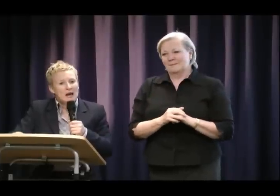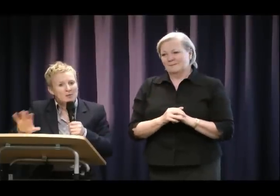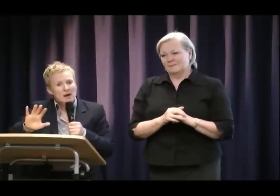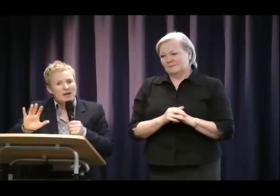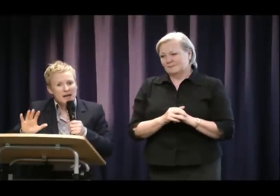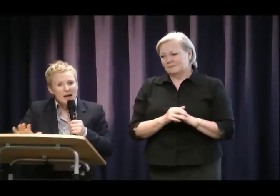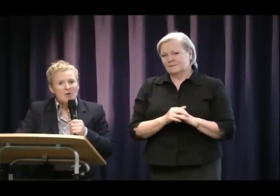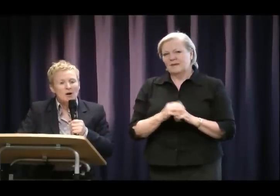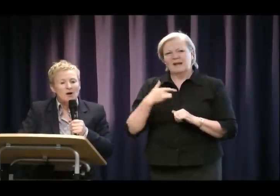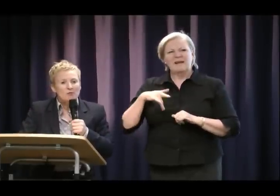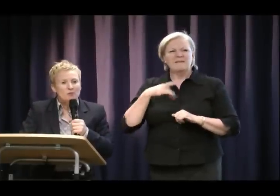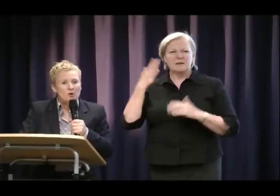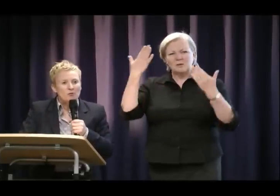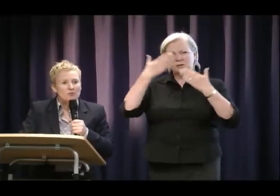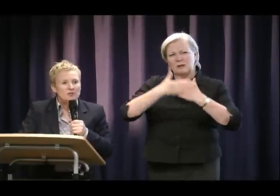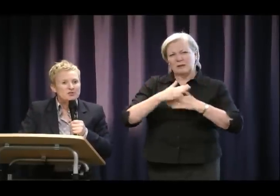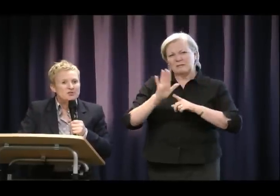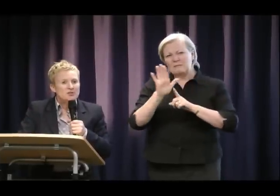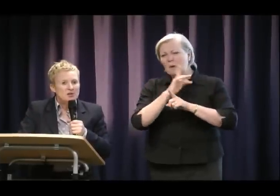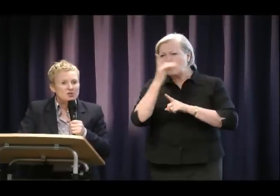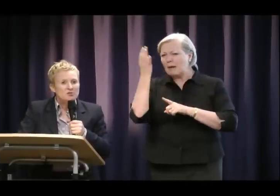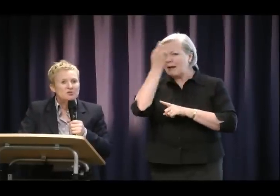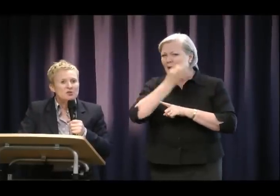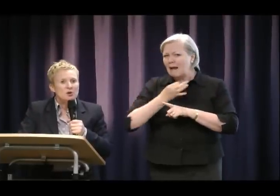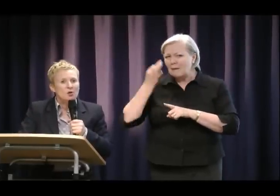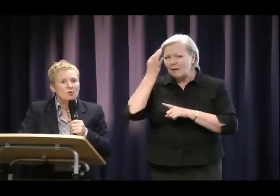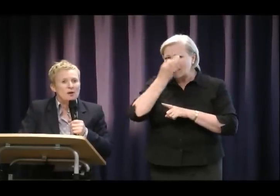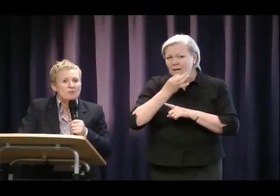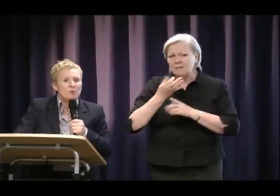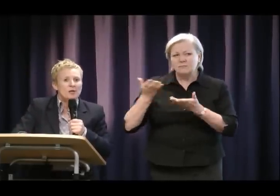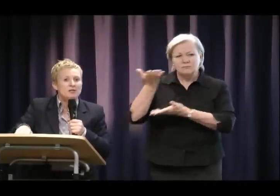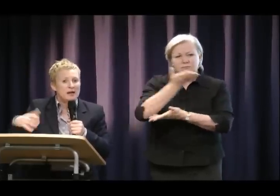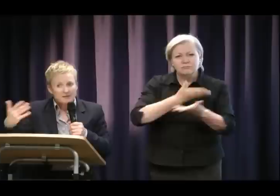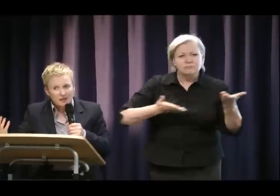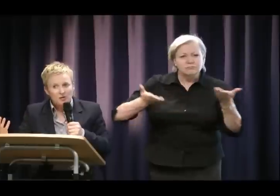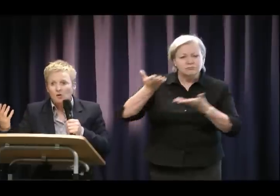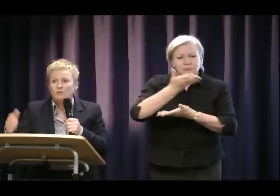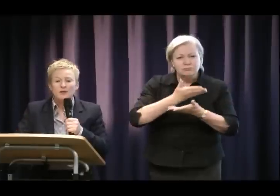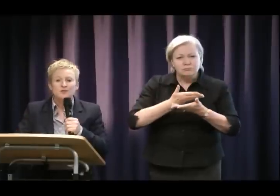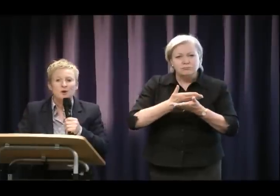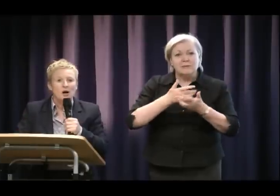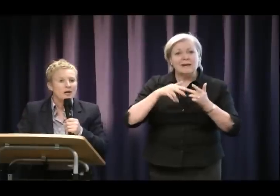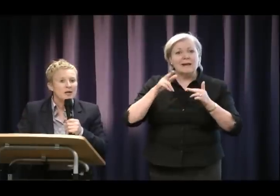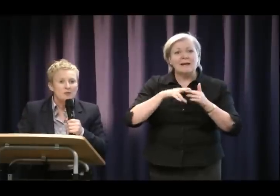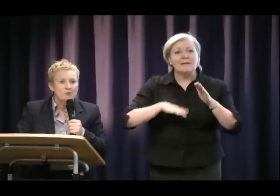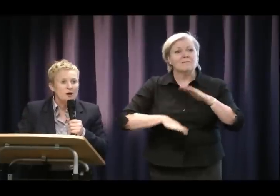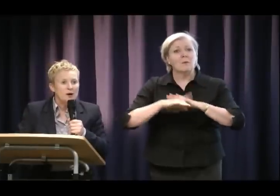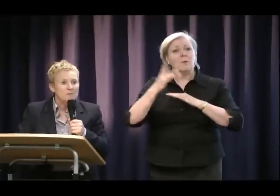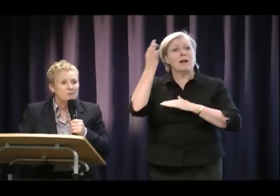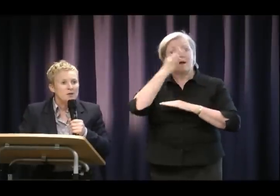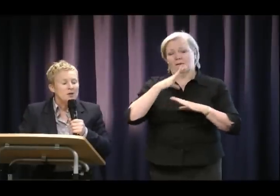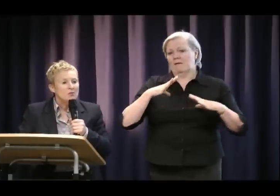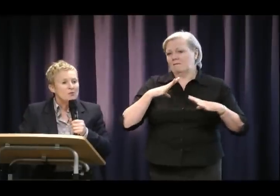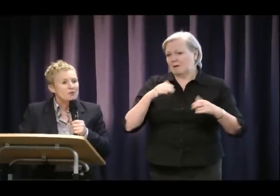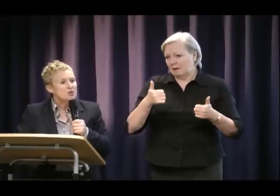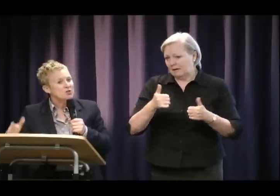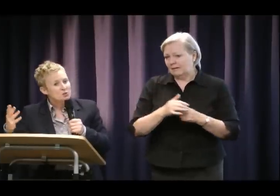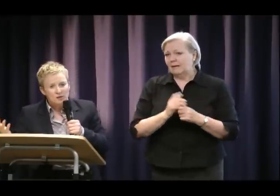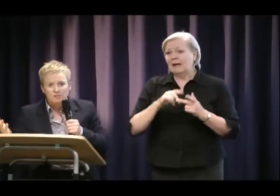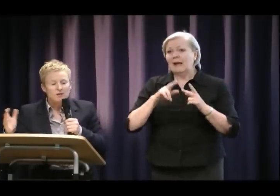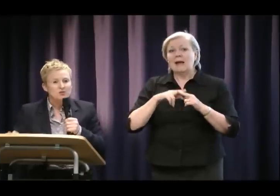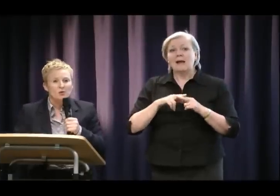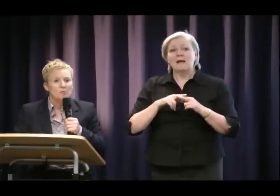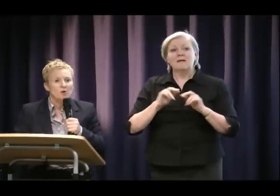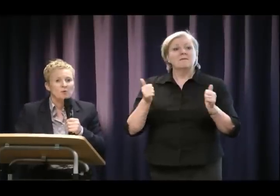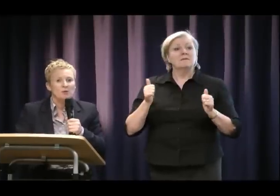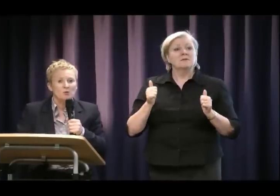We've allowed about an hour for this discussion, so if we take that long, that's fine. If we finish